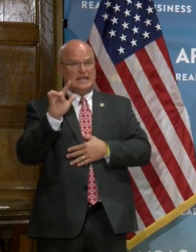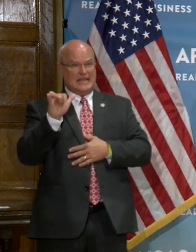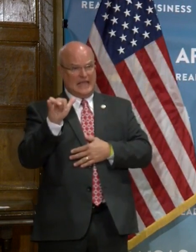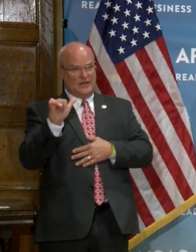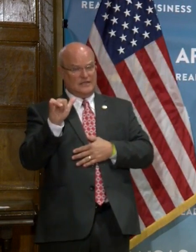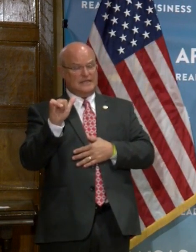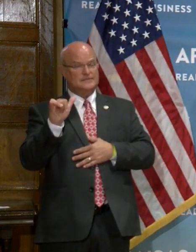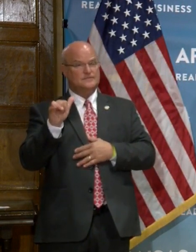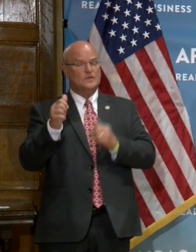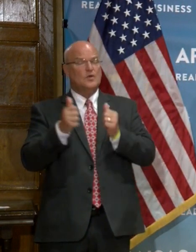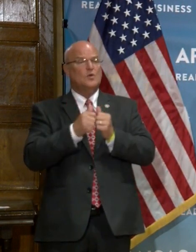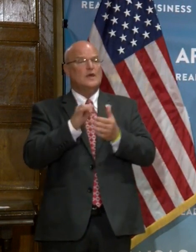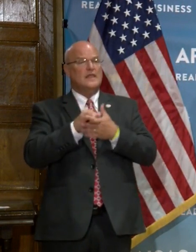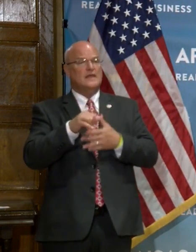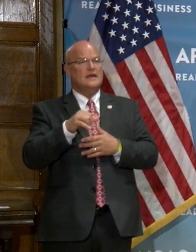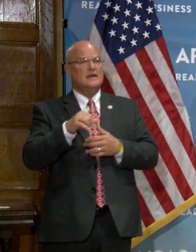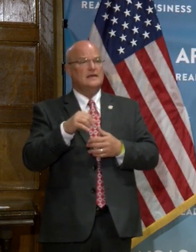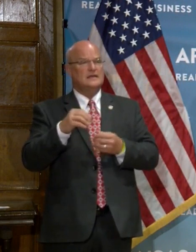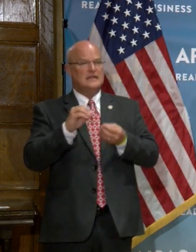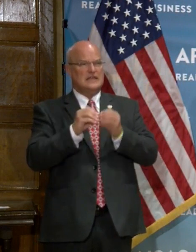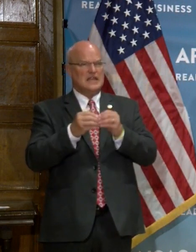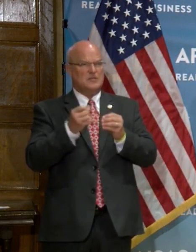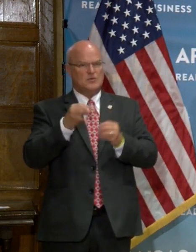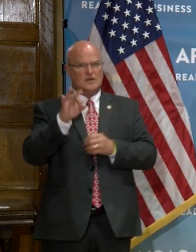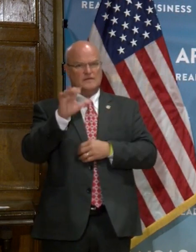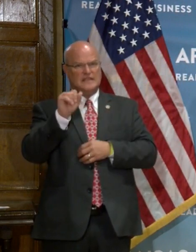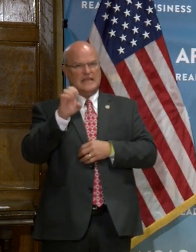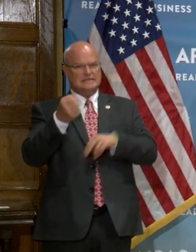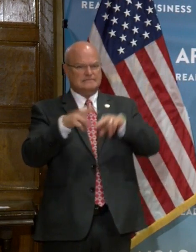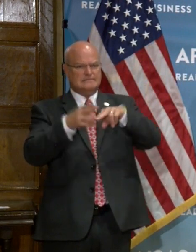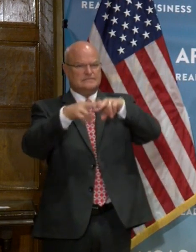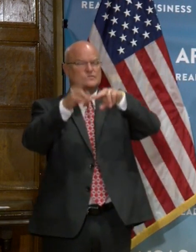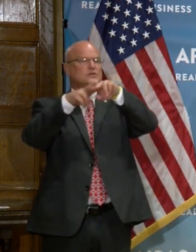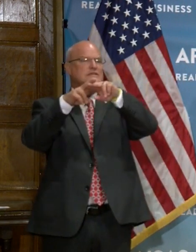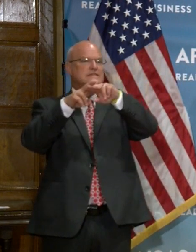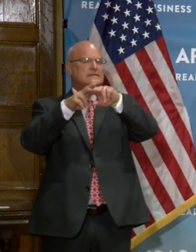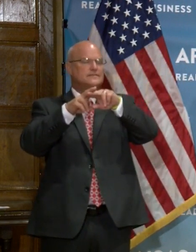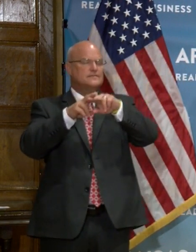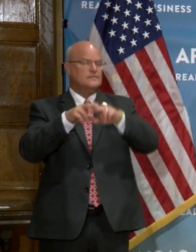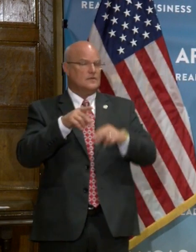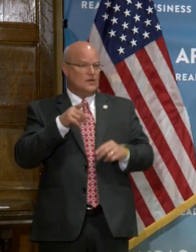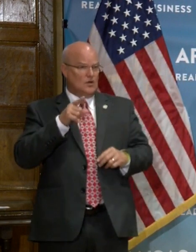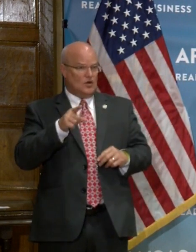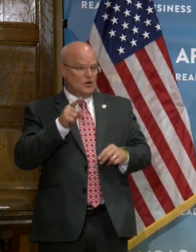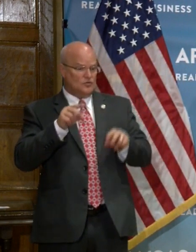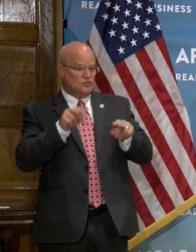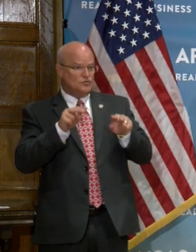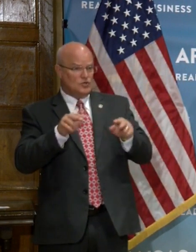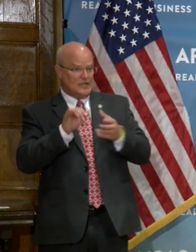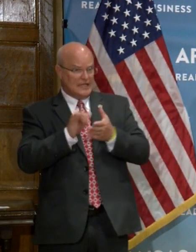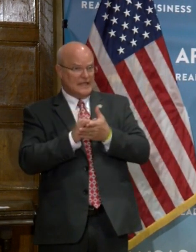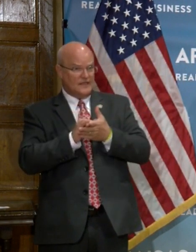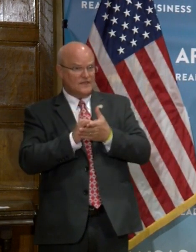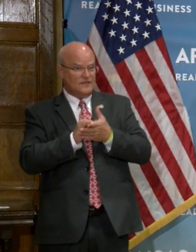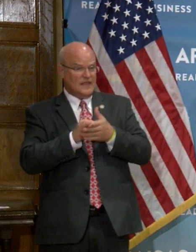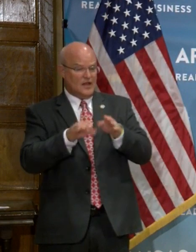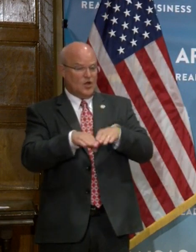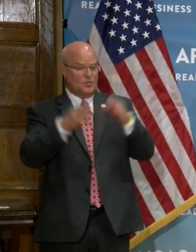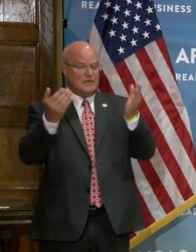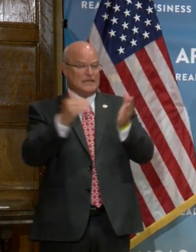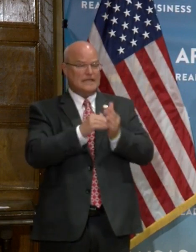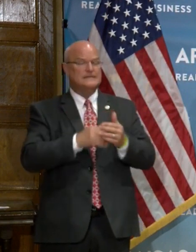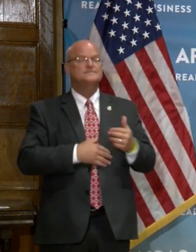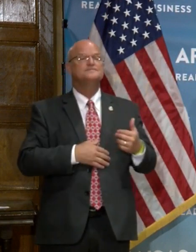County with the number of cases increasing. Are you looking at that reopening